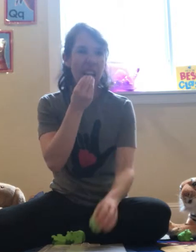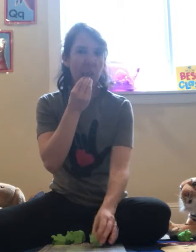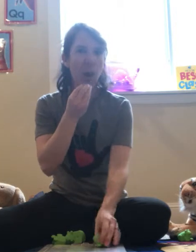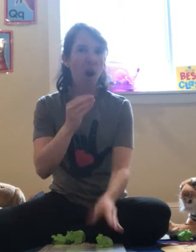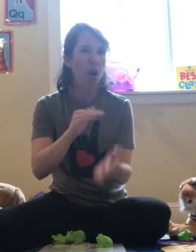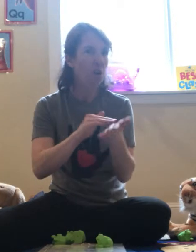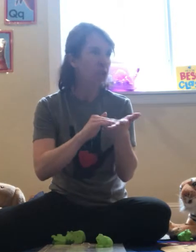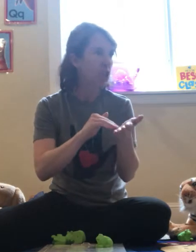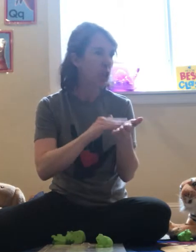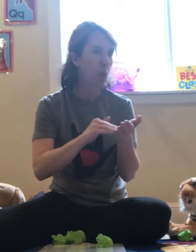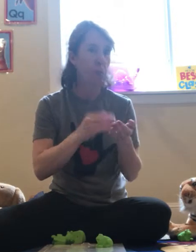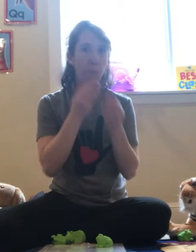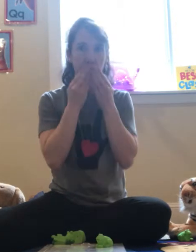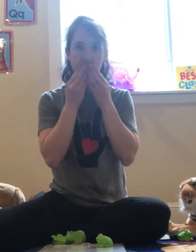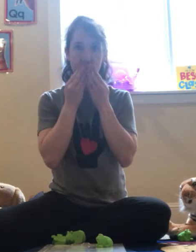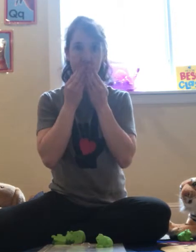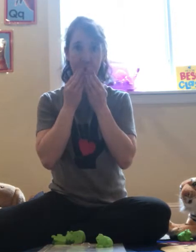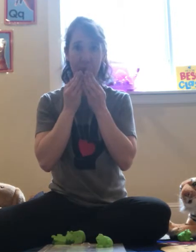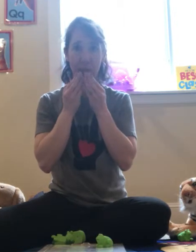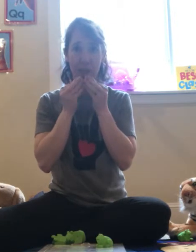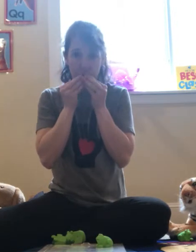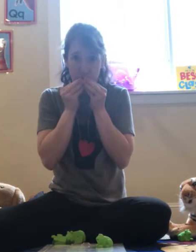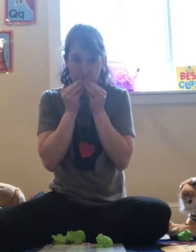up all the soap, and then he